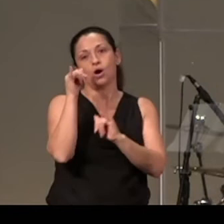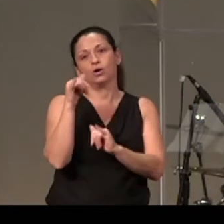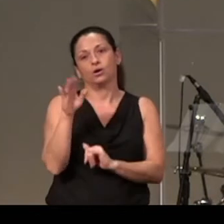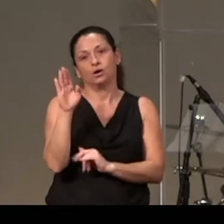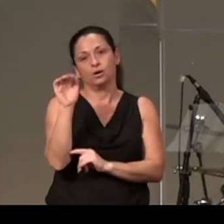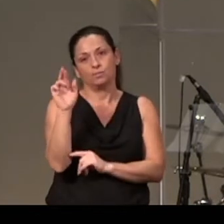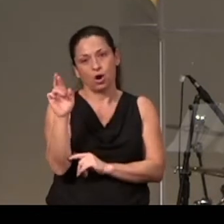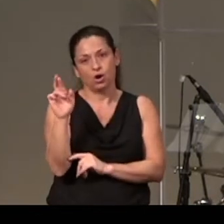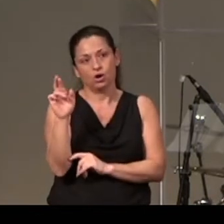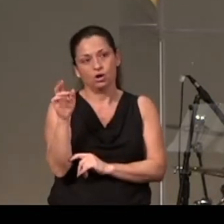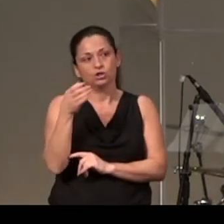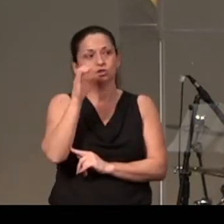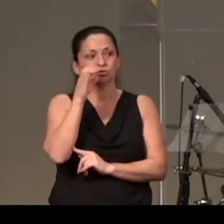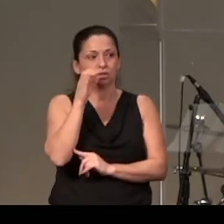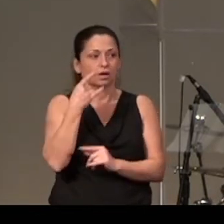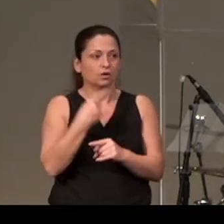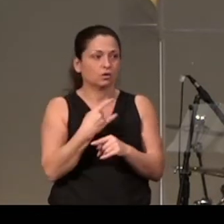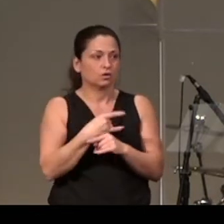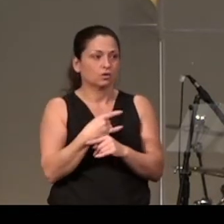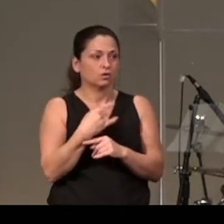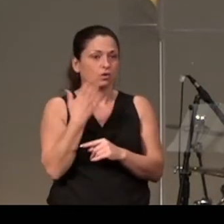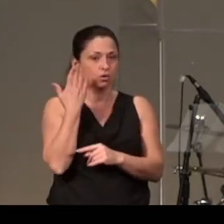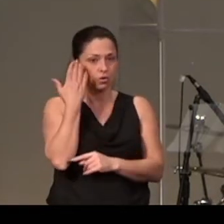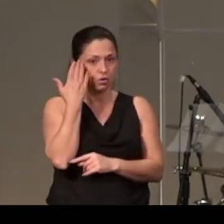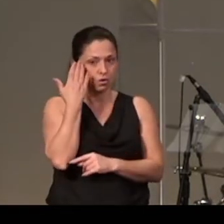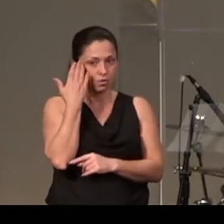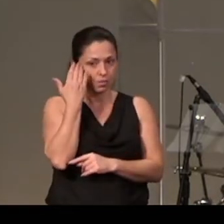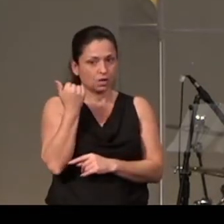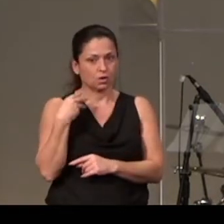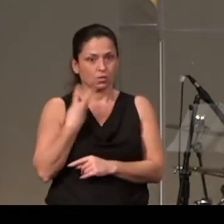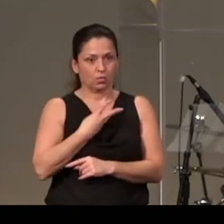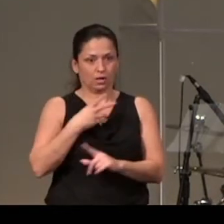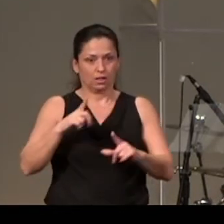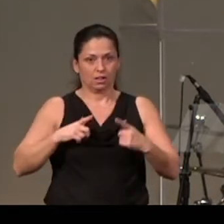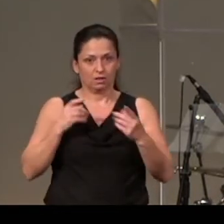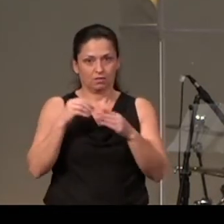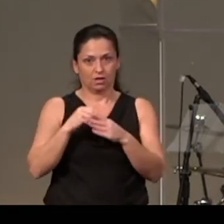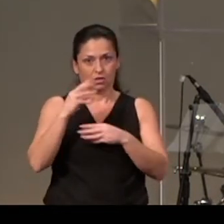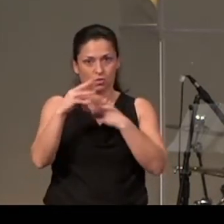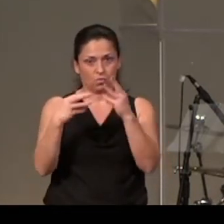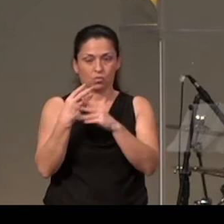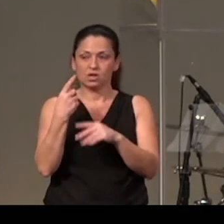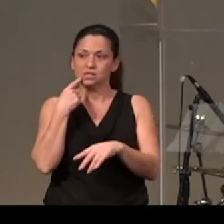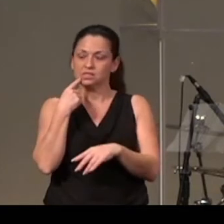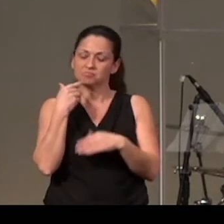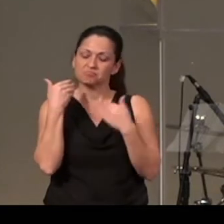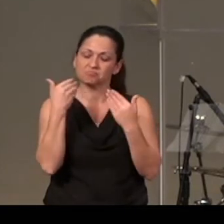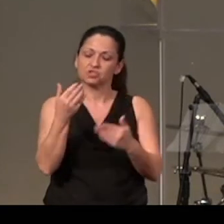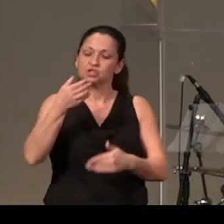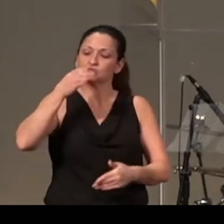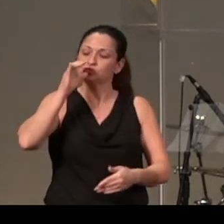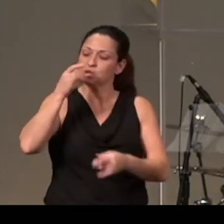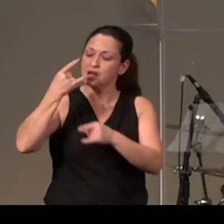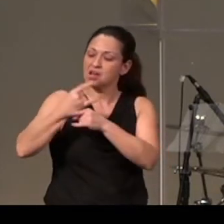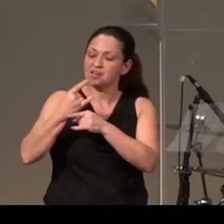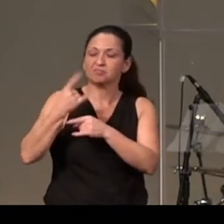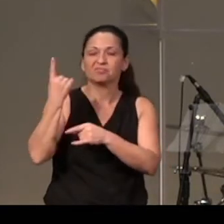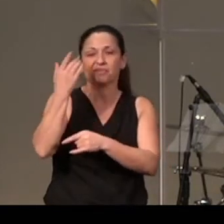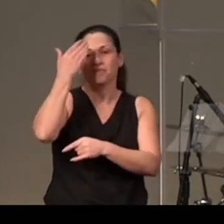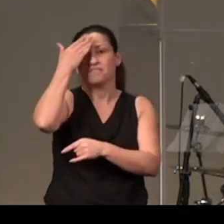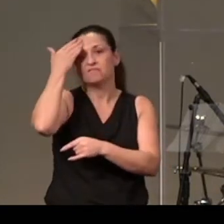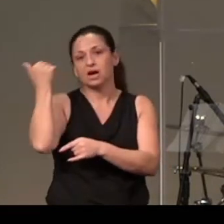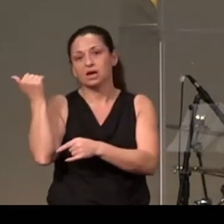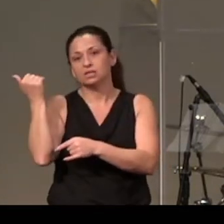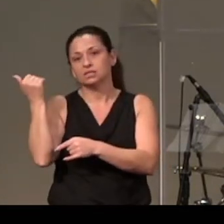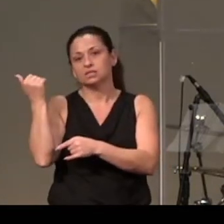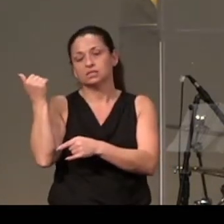Because we live in a world that says, drink and forget. Drink and forget